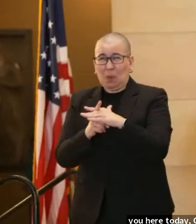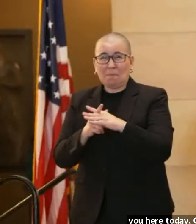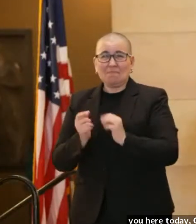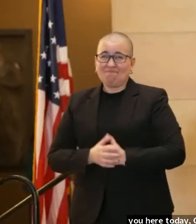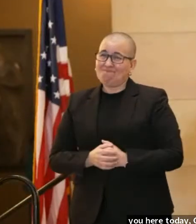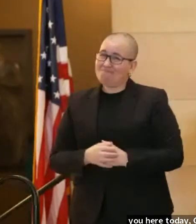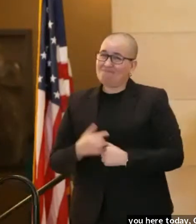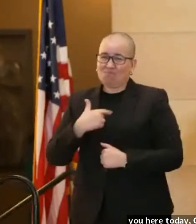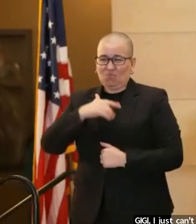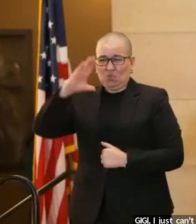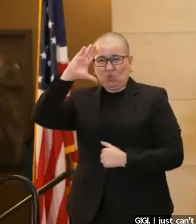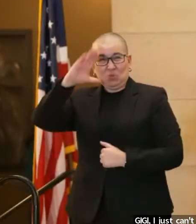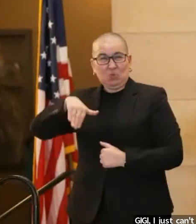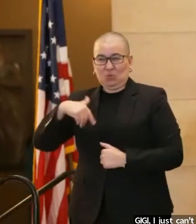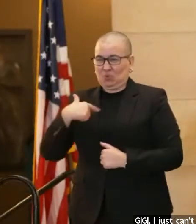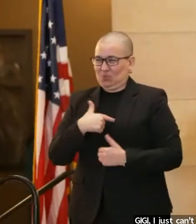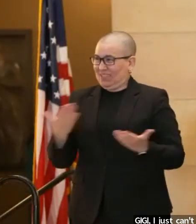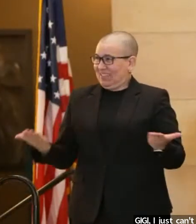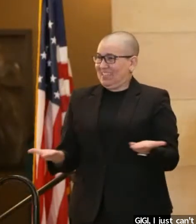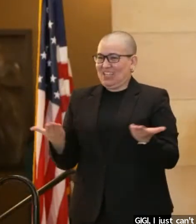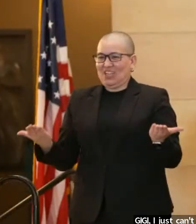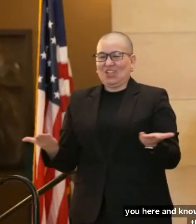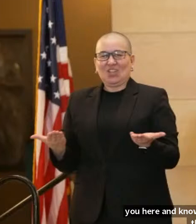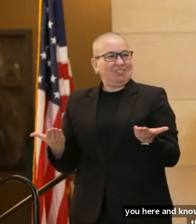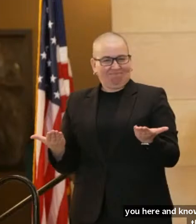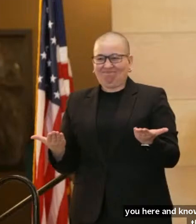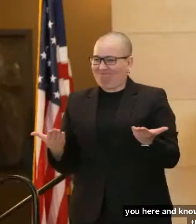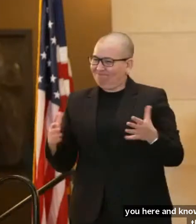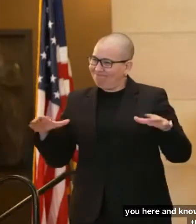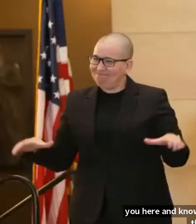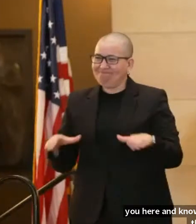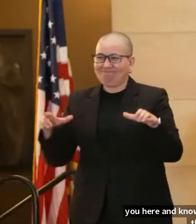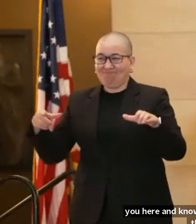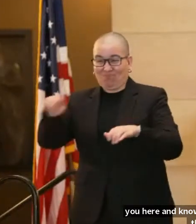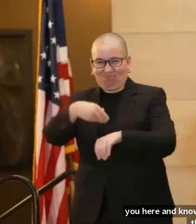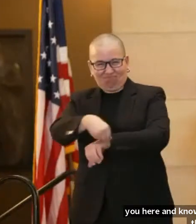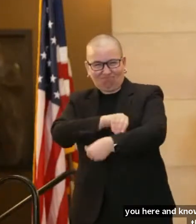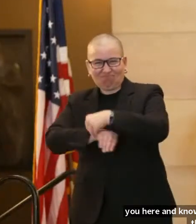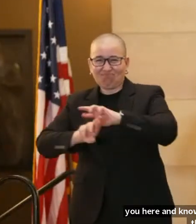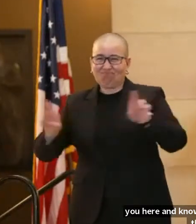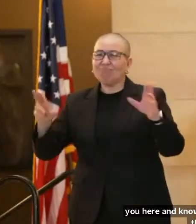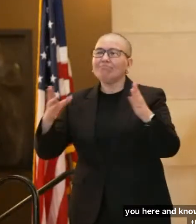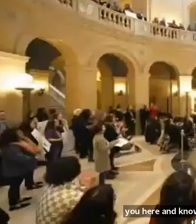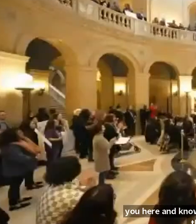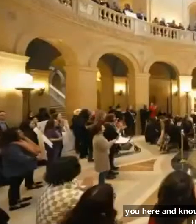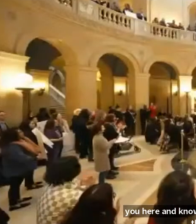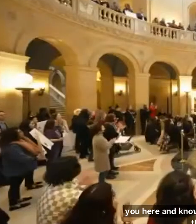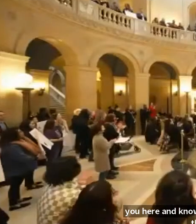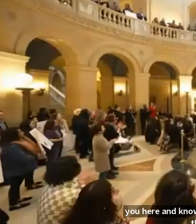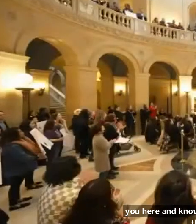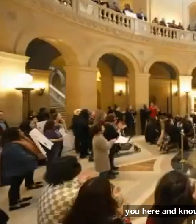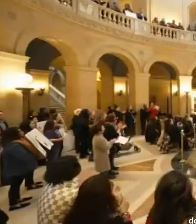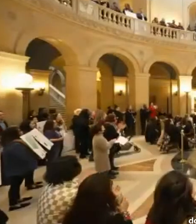out there doing the work that needs to be done, boots on the ground. Wopilatanka.